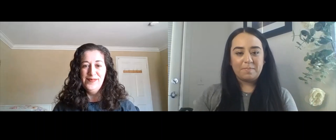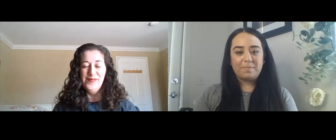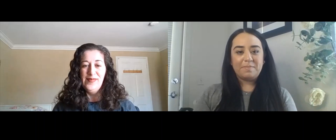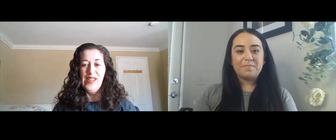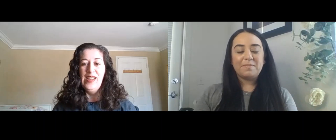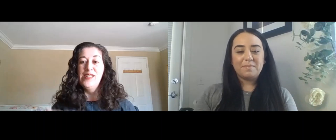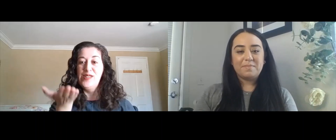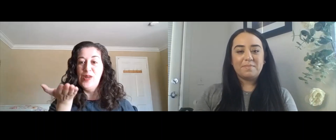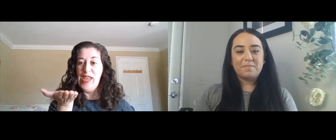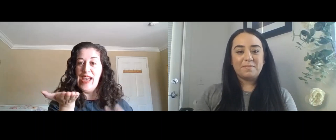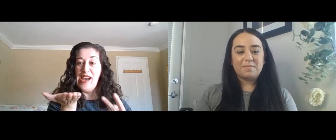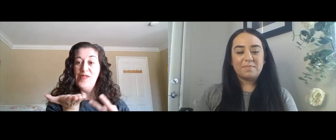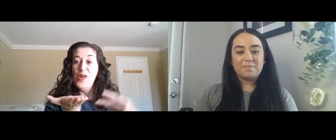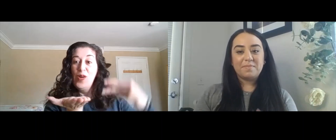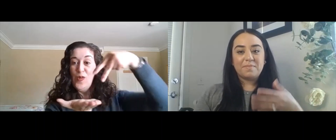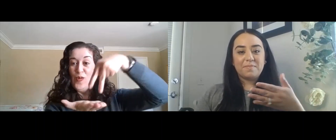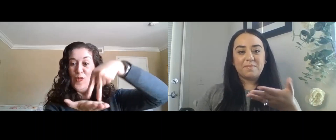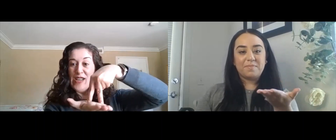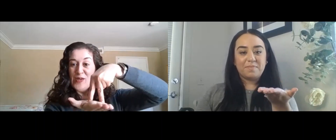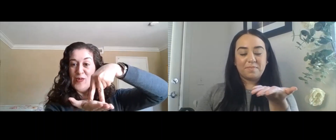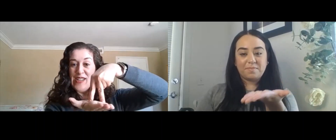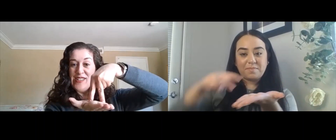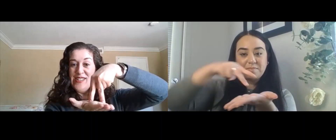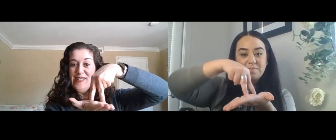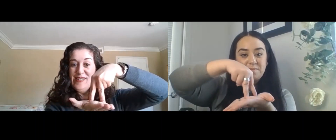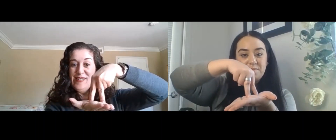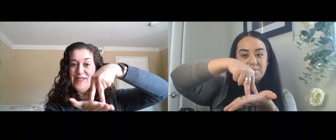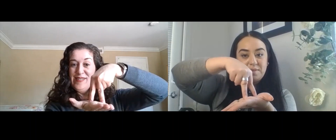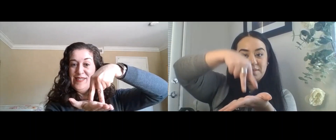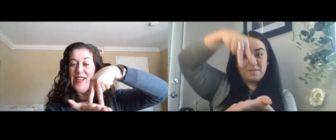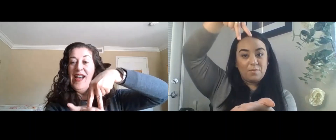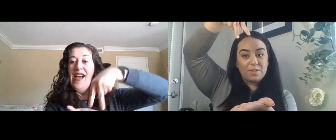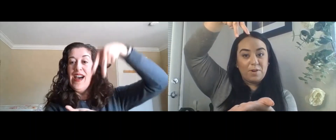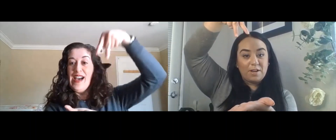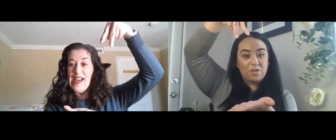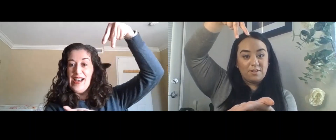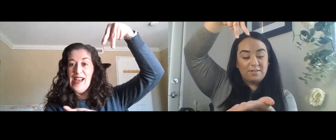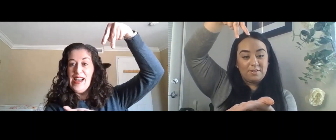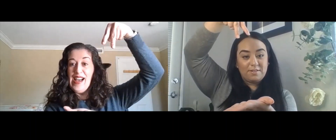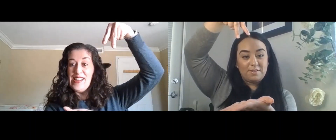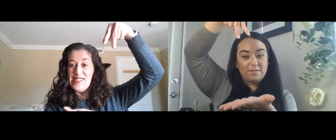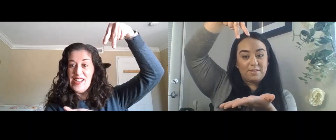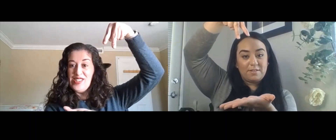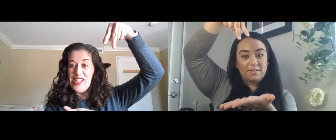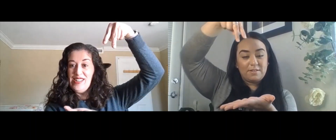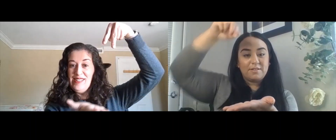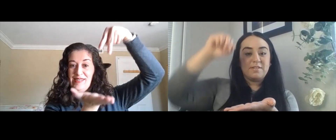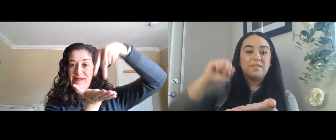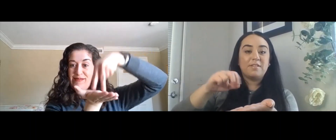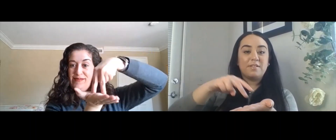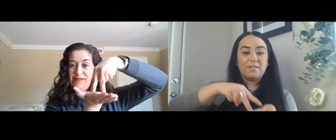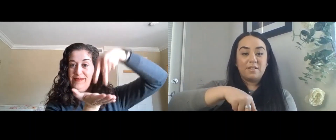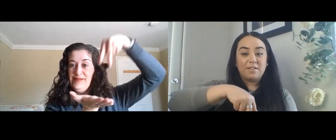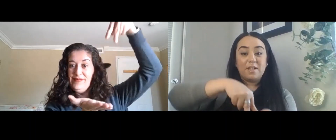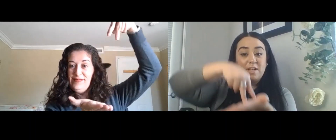time. So we have resurrection, Resurrection, ascension,